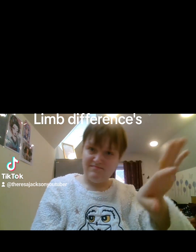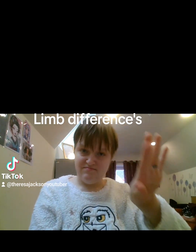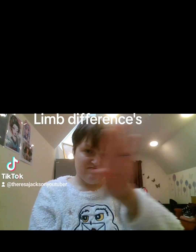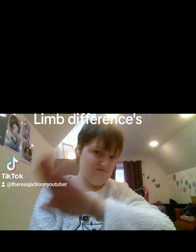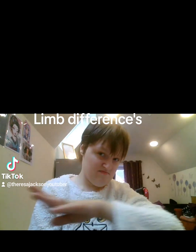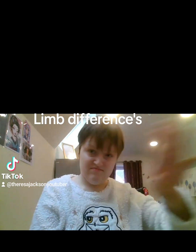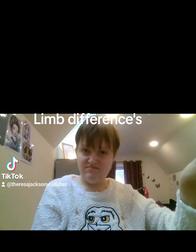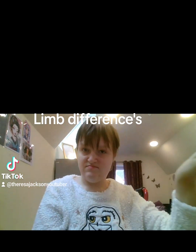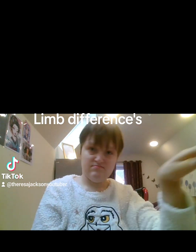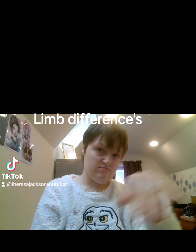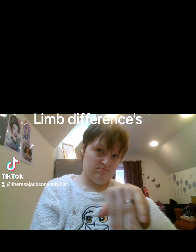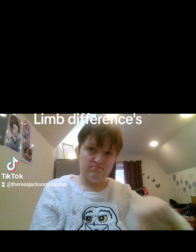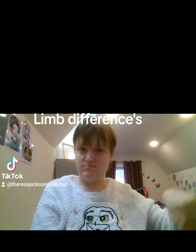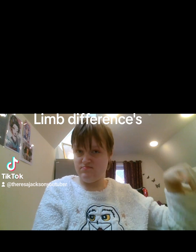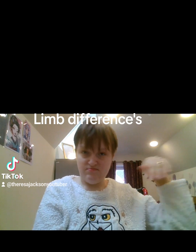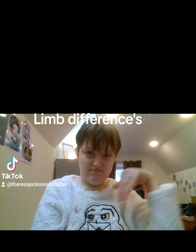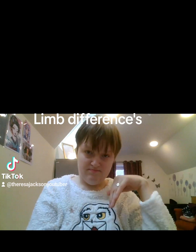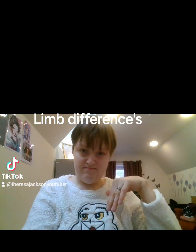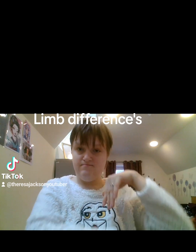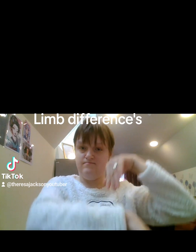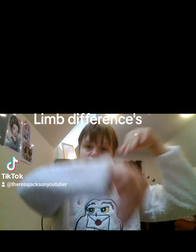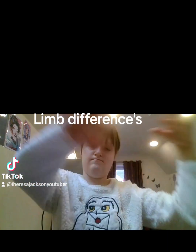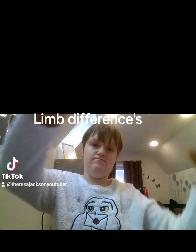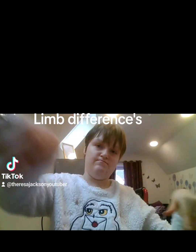back from living the fulfilling and active life.